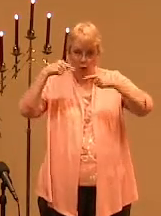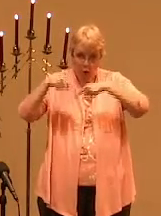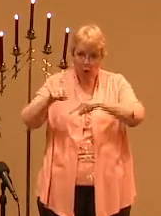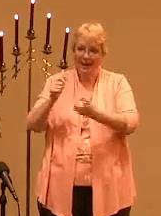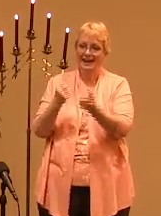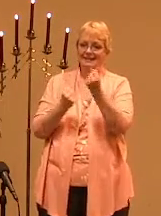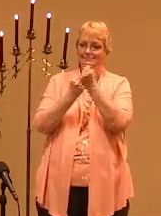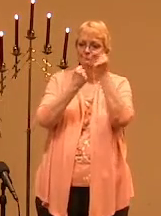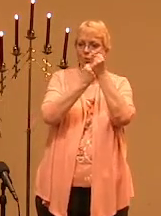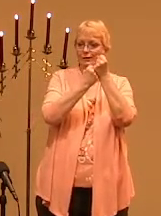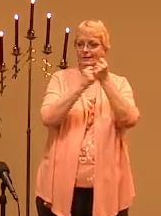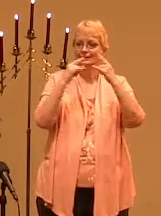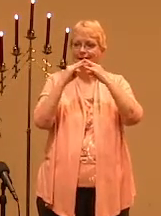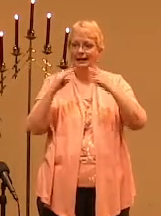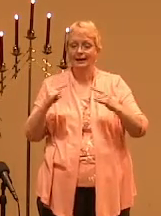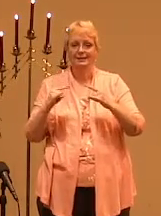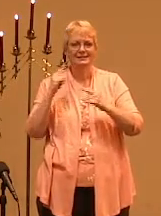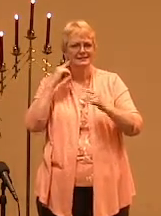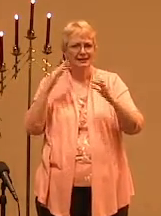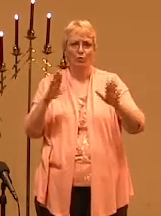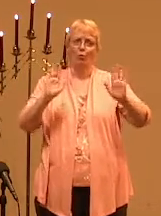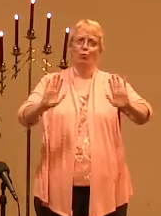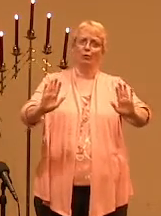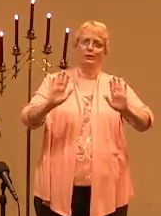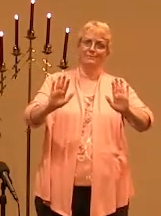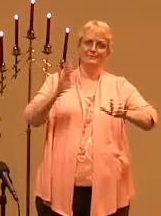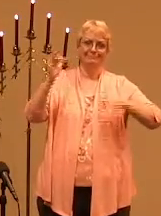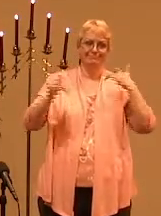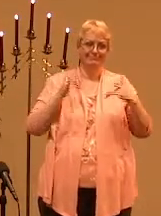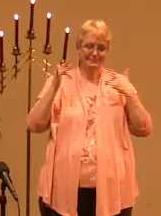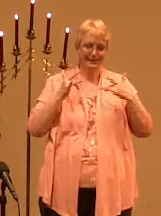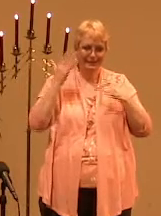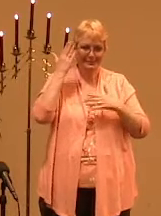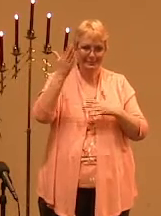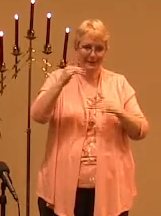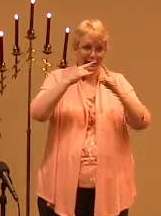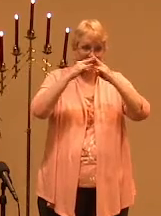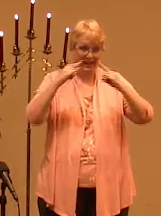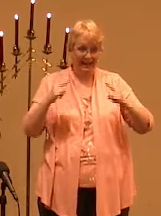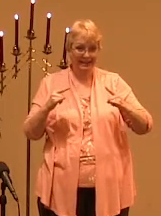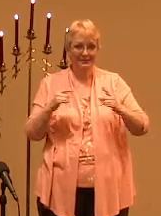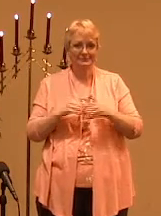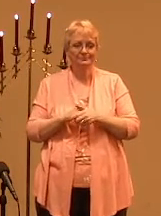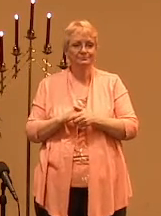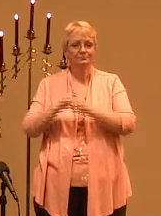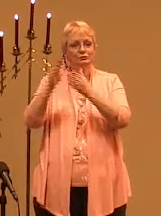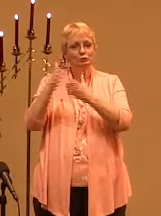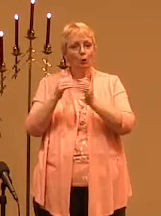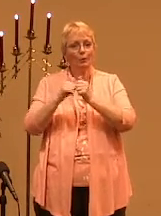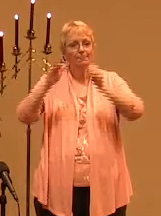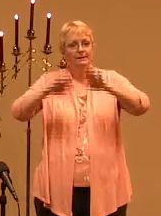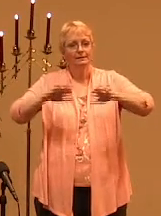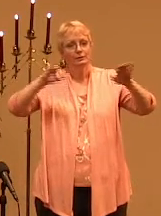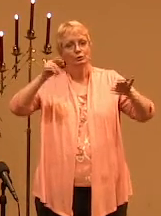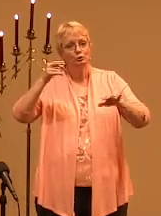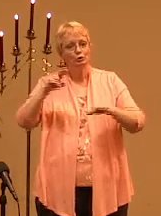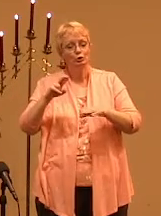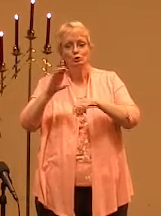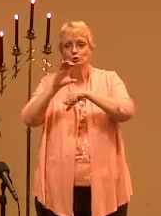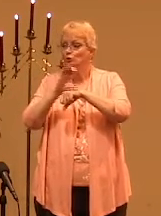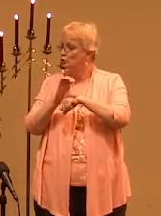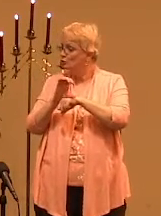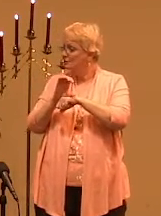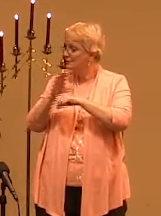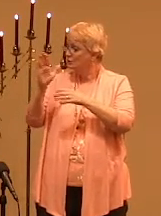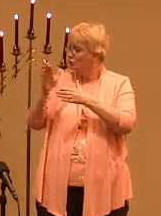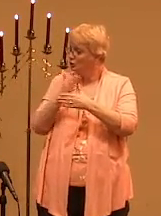and helping. And so it sounds like it's going to be really, really exciting. So Melissa's going to share with the kids at Junior Church, and she's